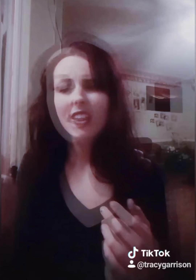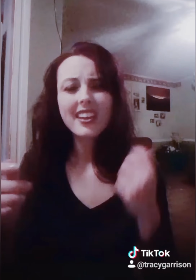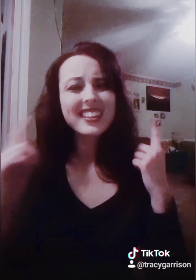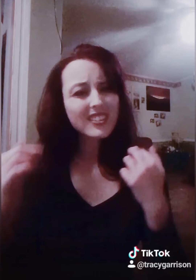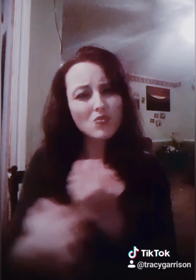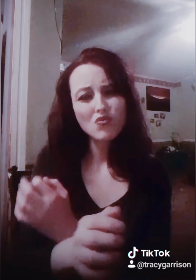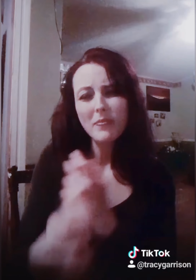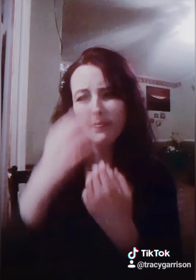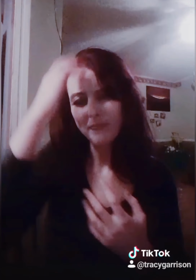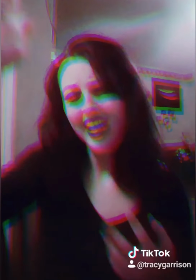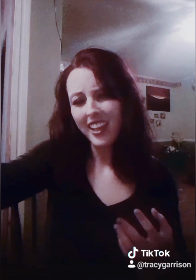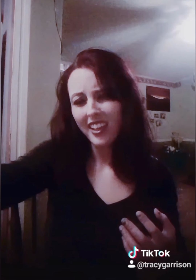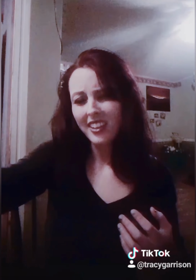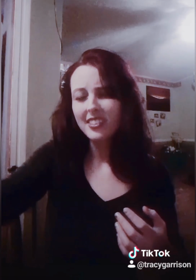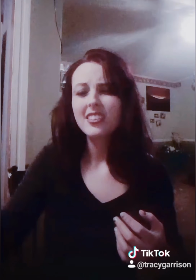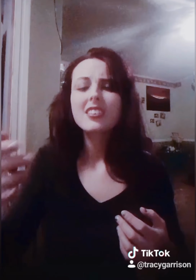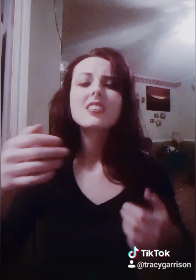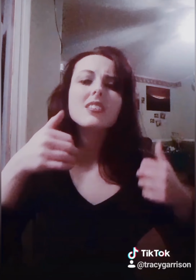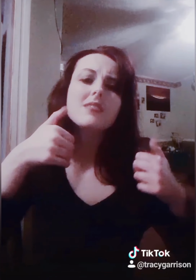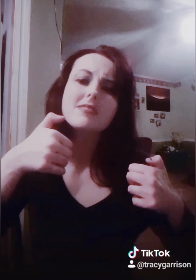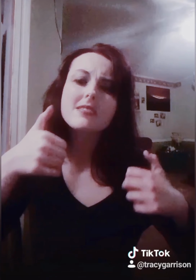I got you on my mind, baby. I